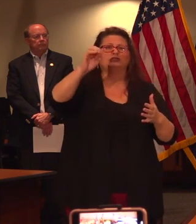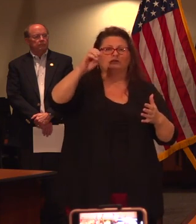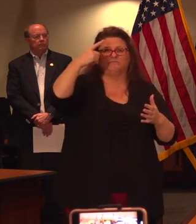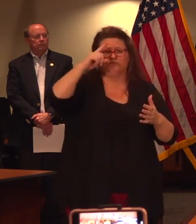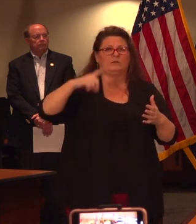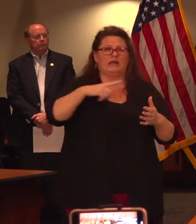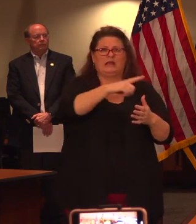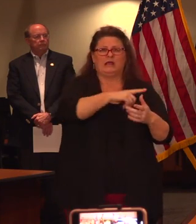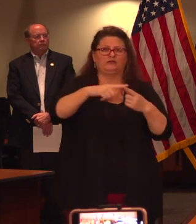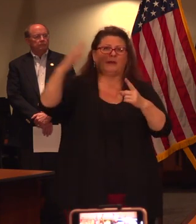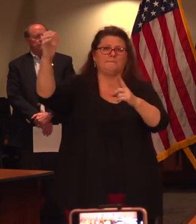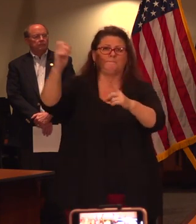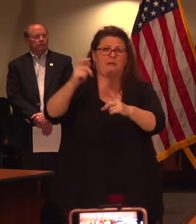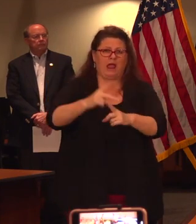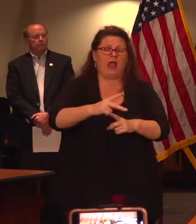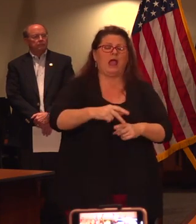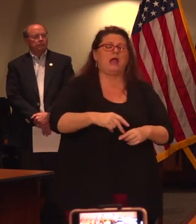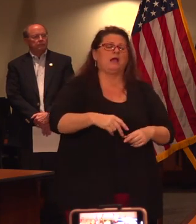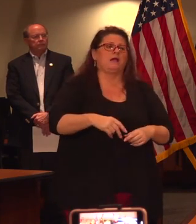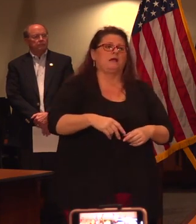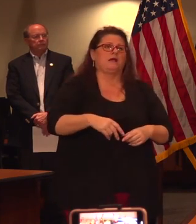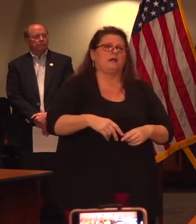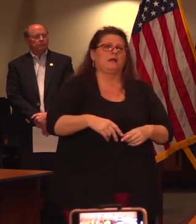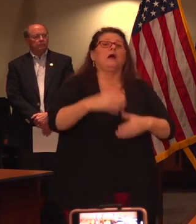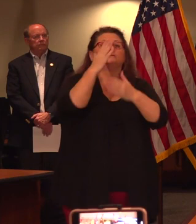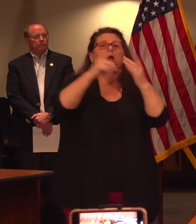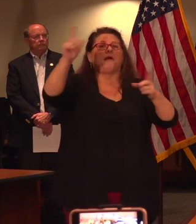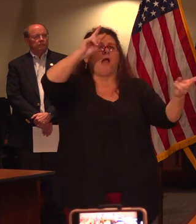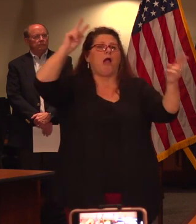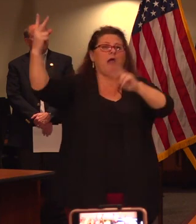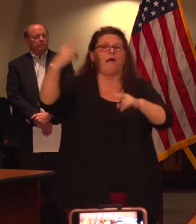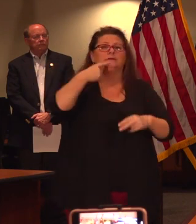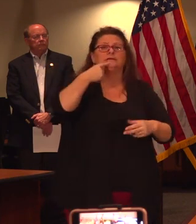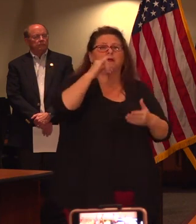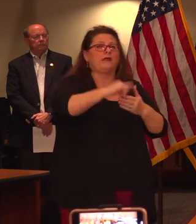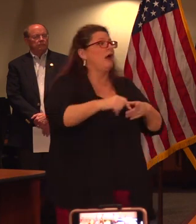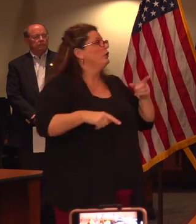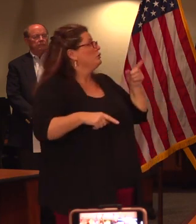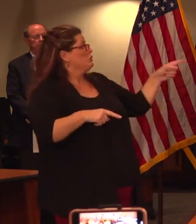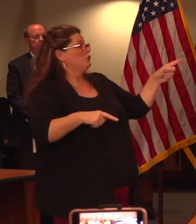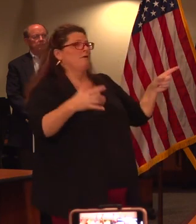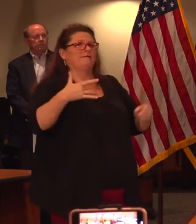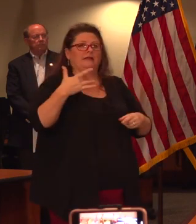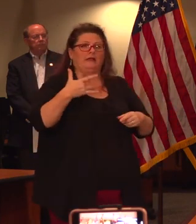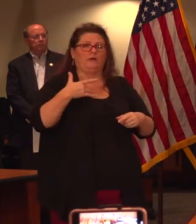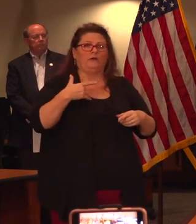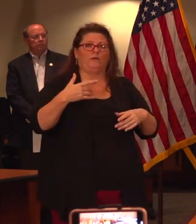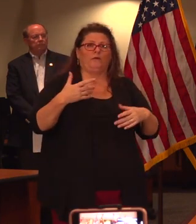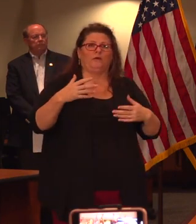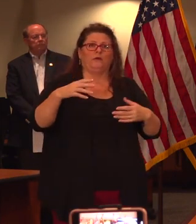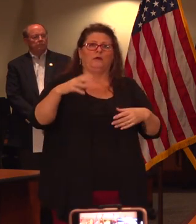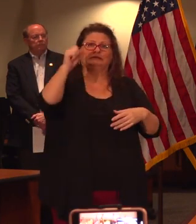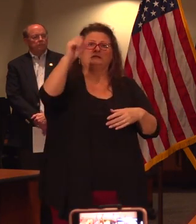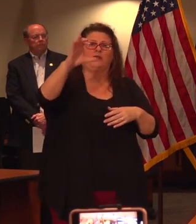back. Some people interpreted that as you saying that the economy or the state will not be running again until late June. I think based on your comments, it's